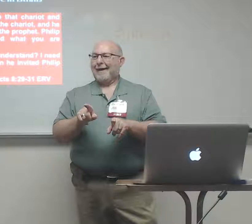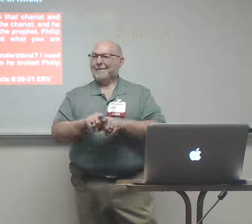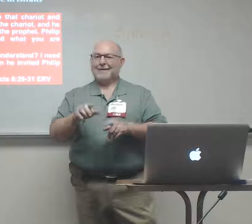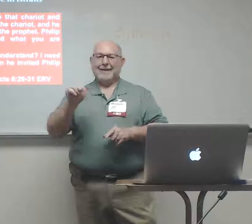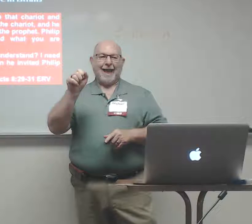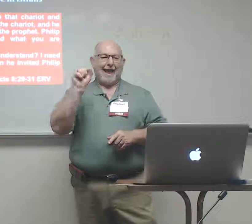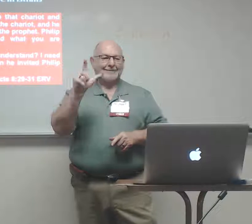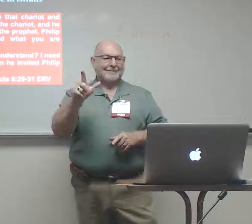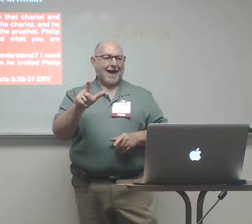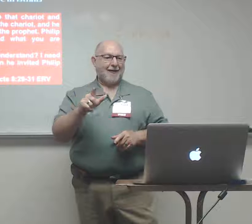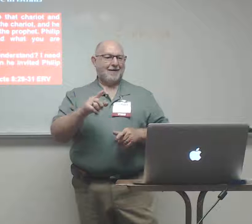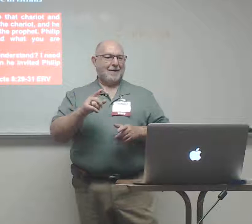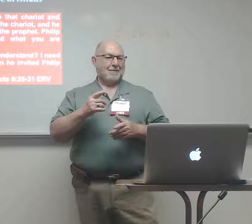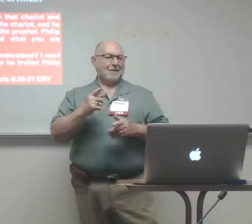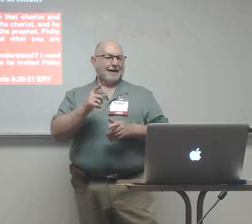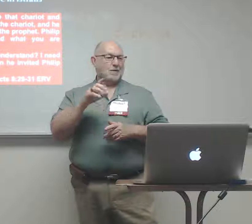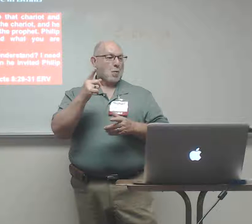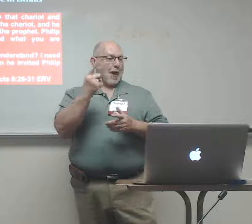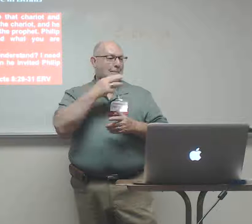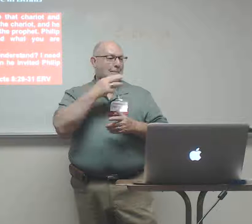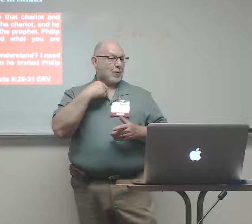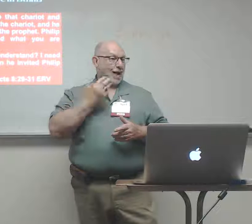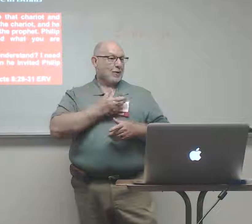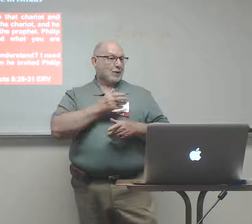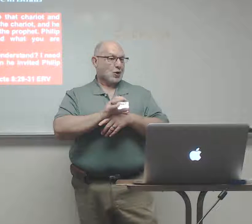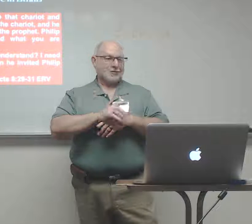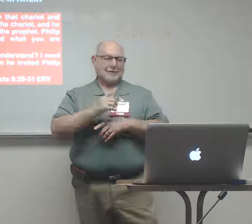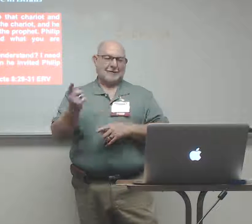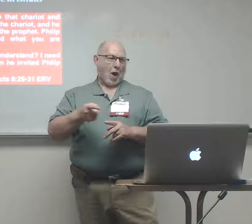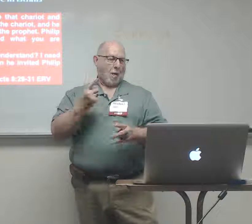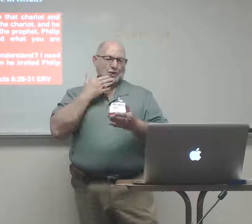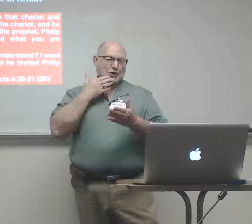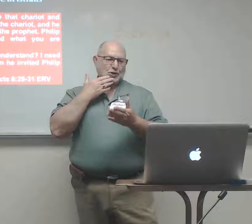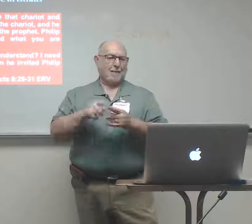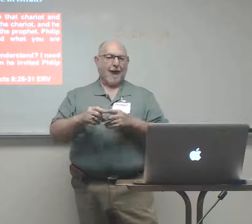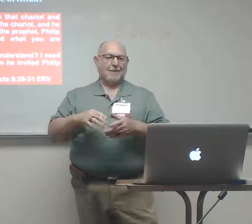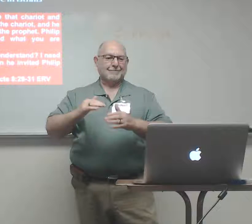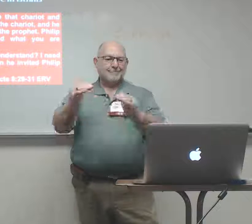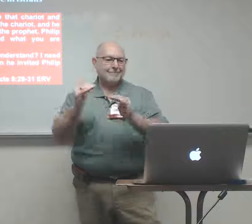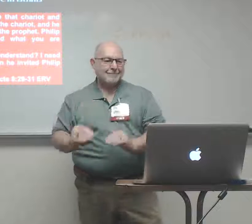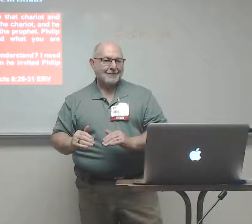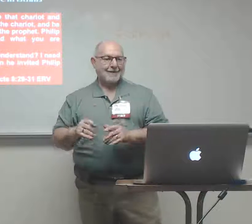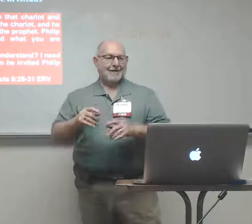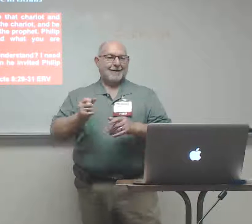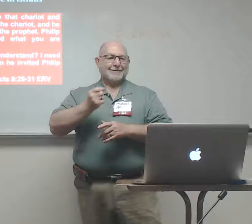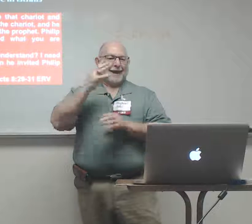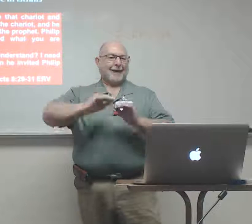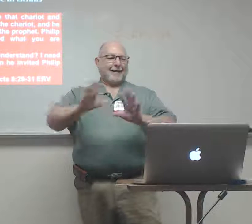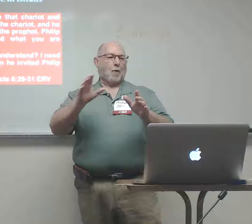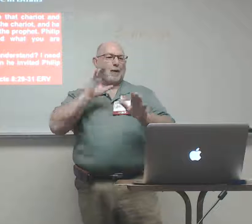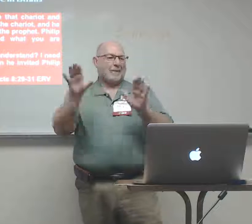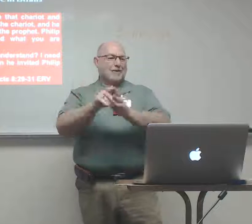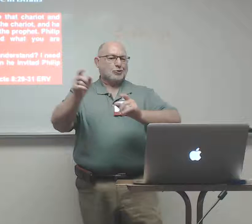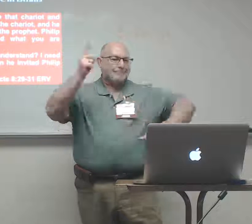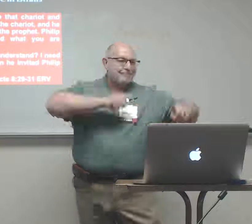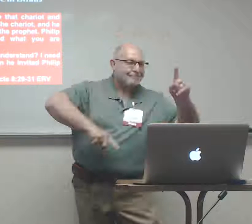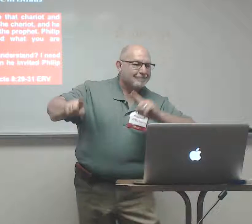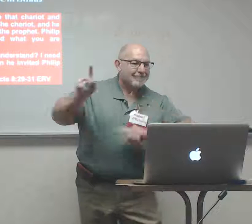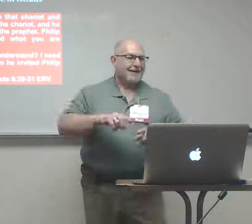know, but deaf culture, you know, is one thing that's important is ASL. English is not always the same, and so it might not be